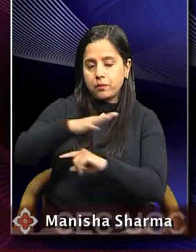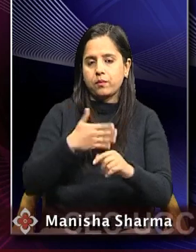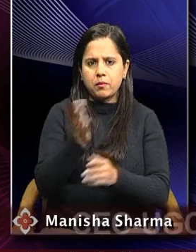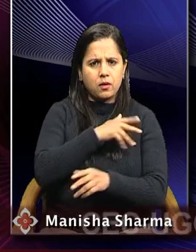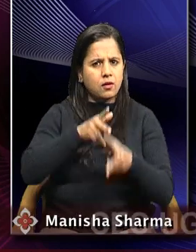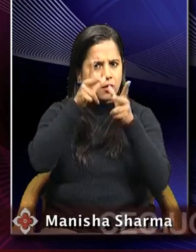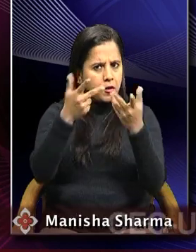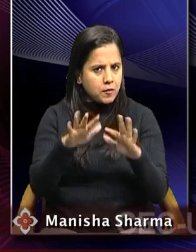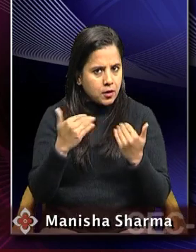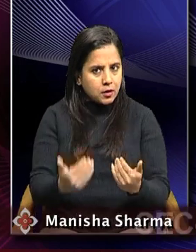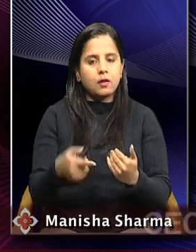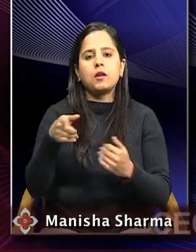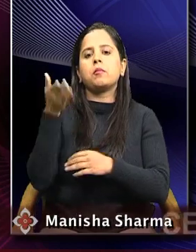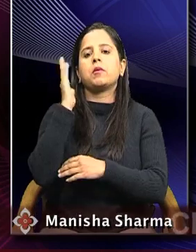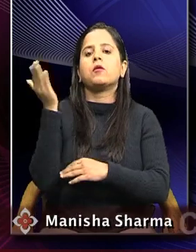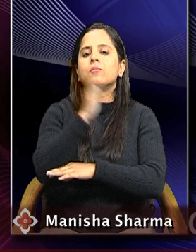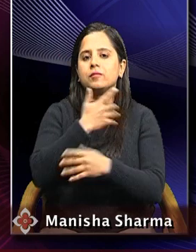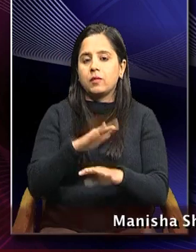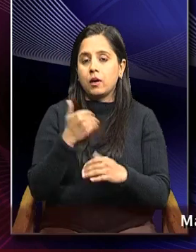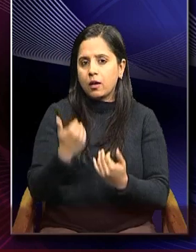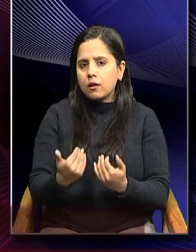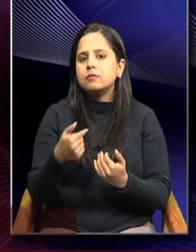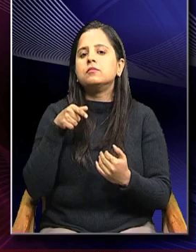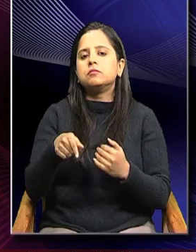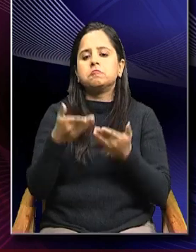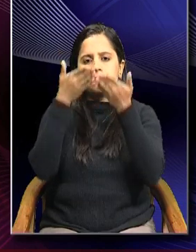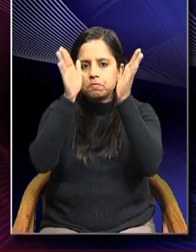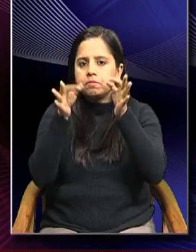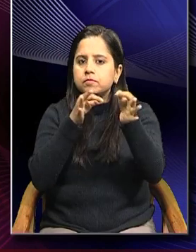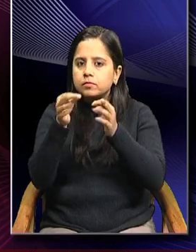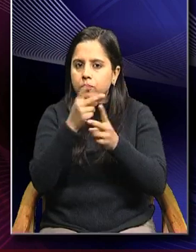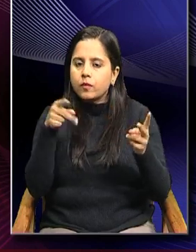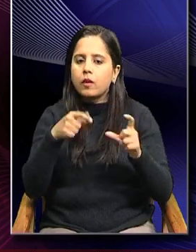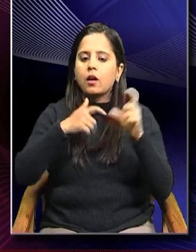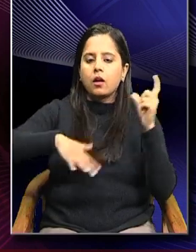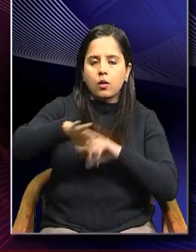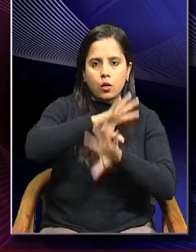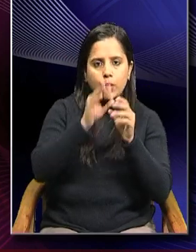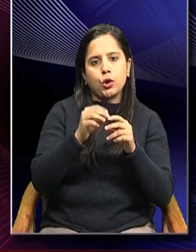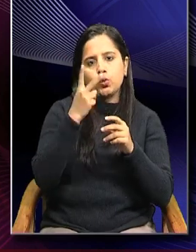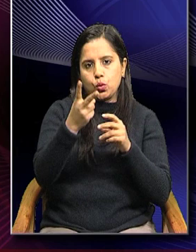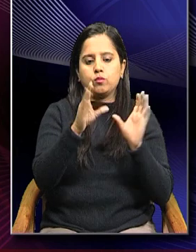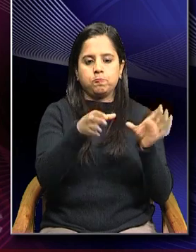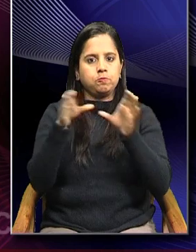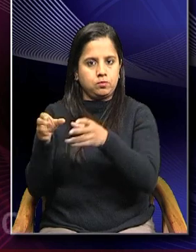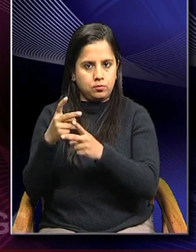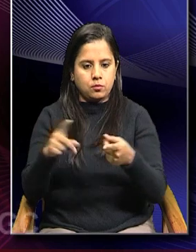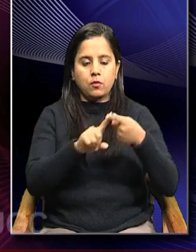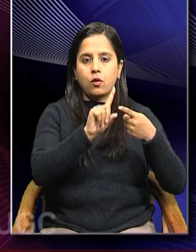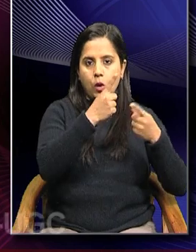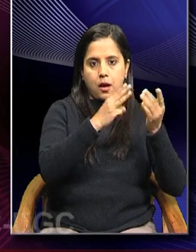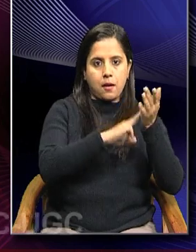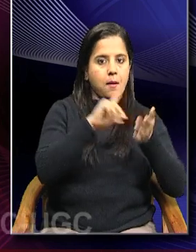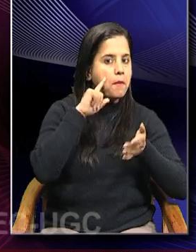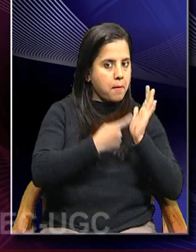told you in the previous lecture of mine that we broadly classify the entire environment into two broad segments. One is micro